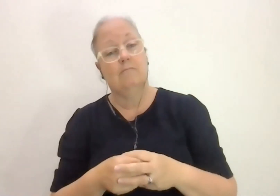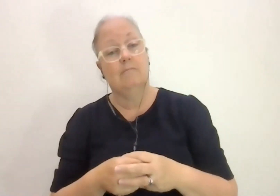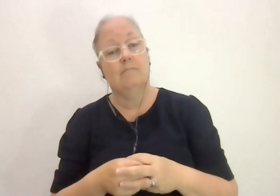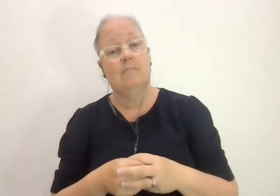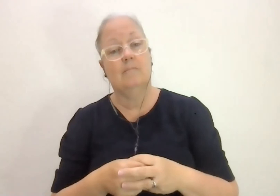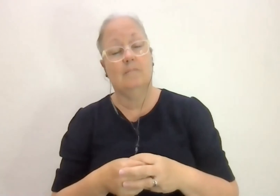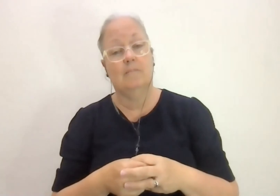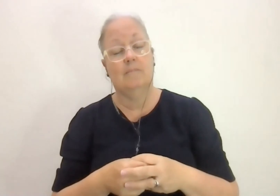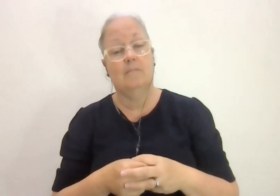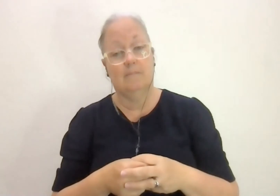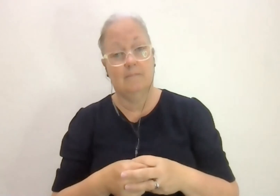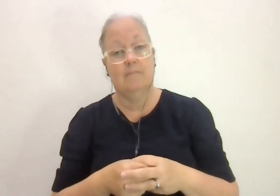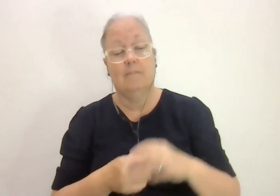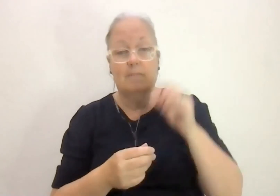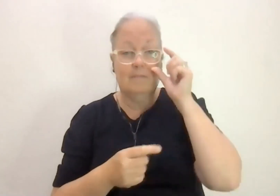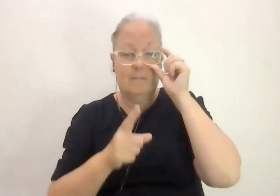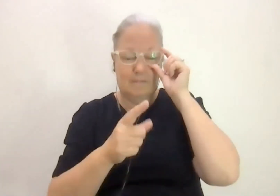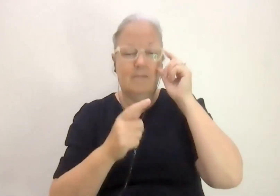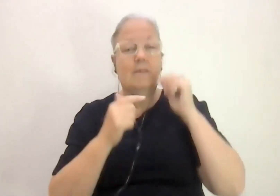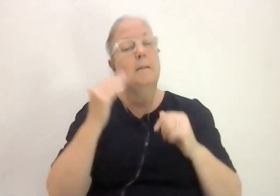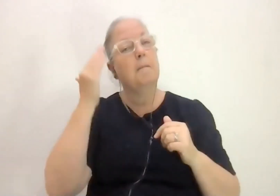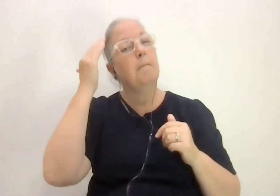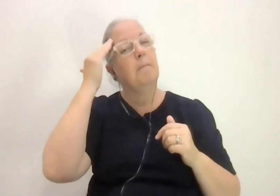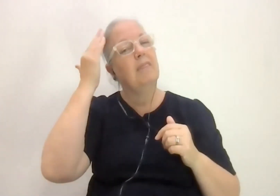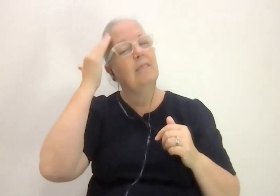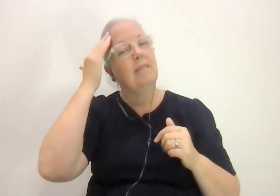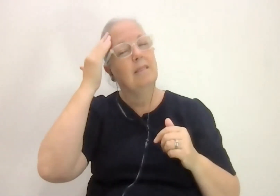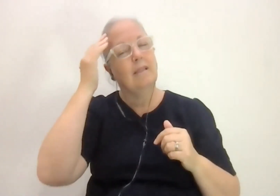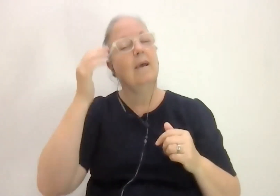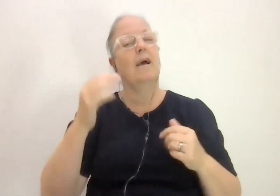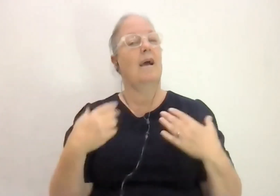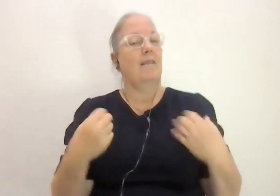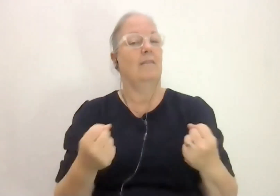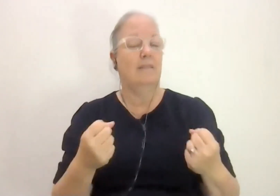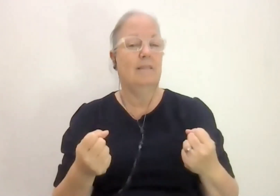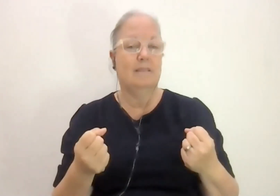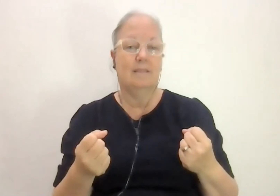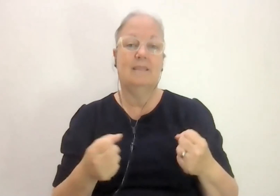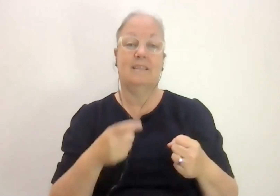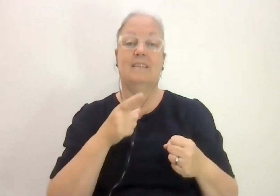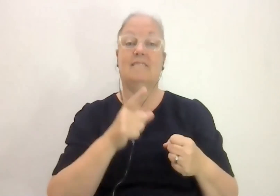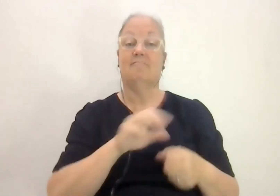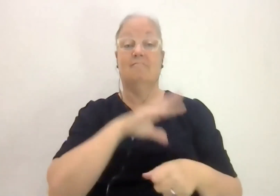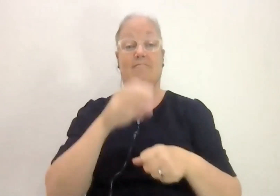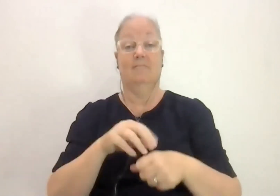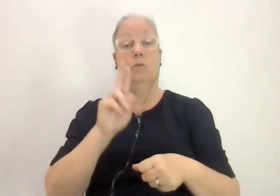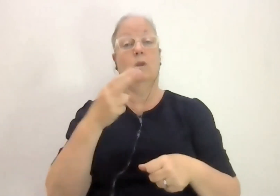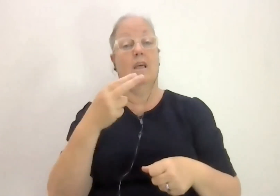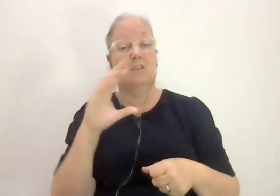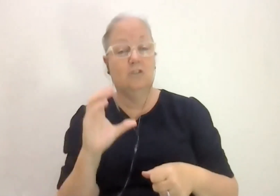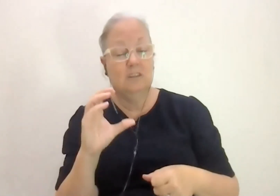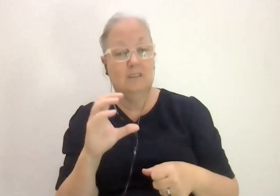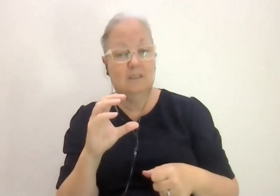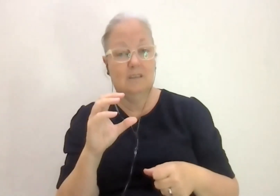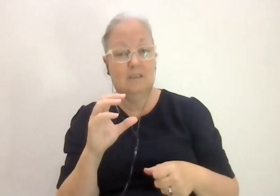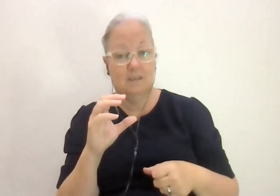I believe the mental health is one of the tricky issue of the universal health coverage and the integrated primary health